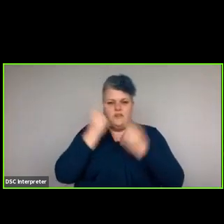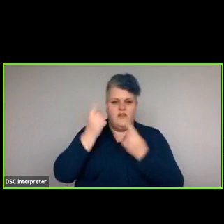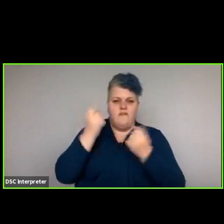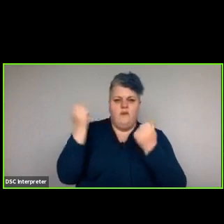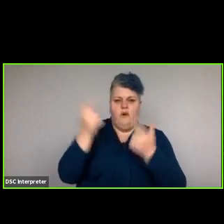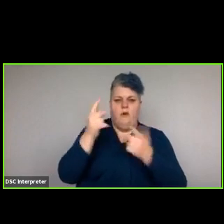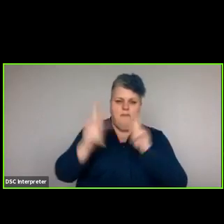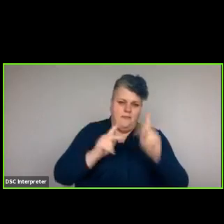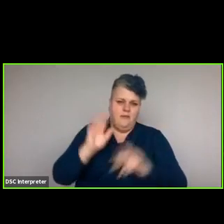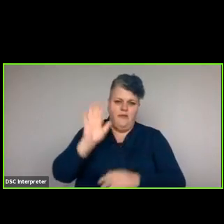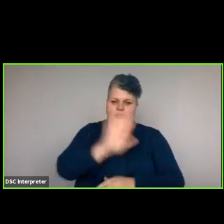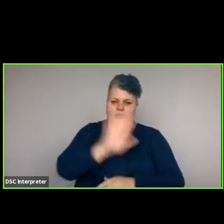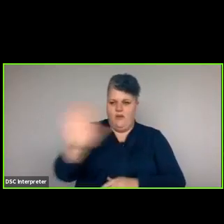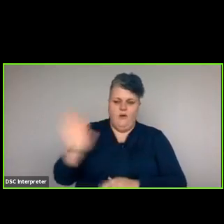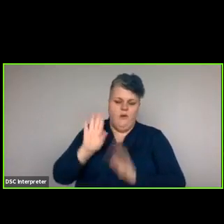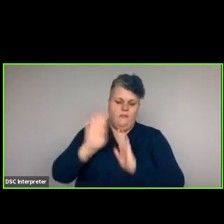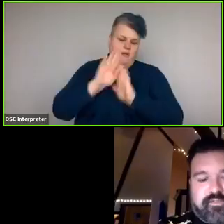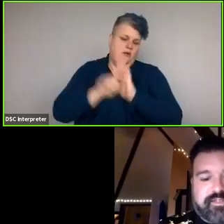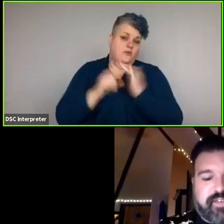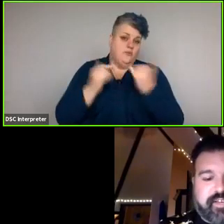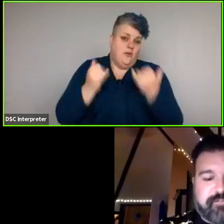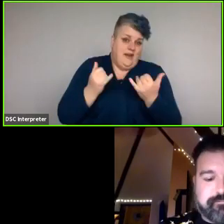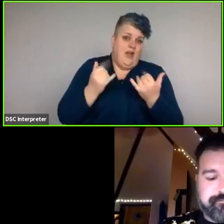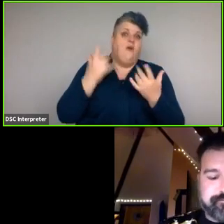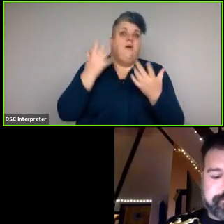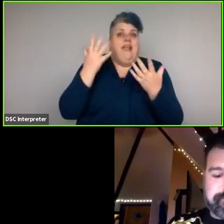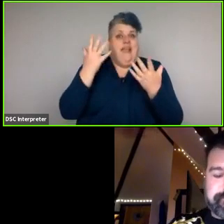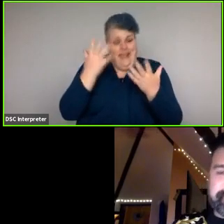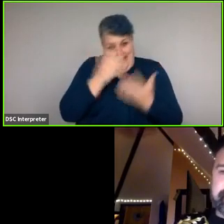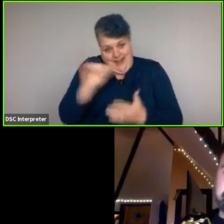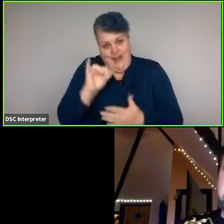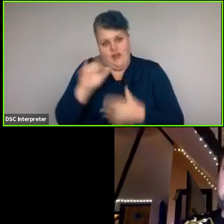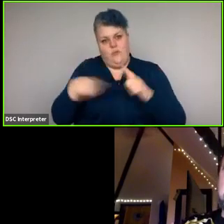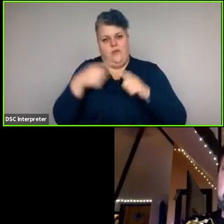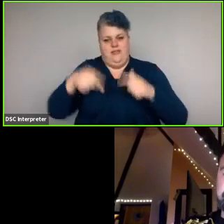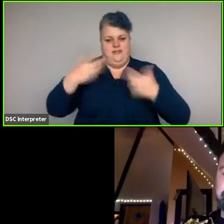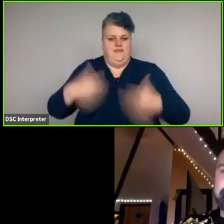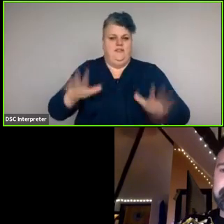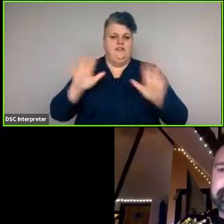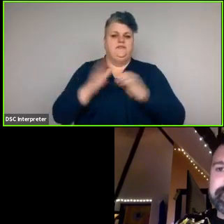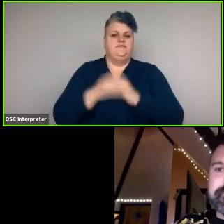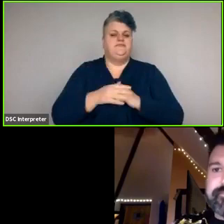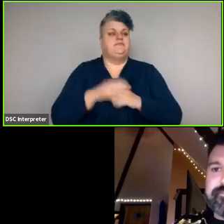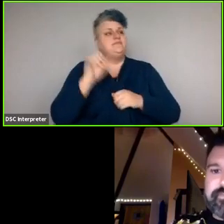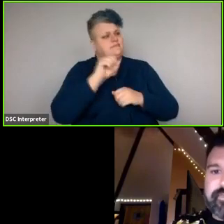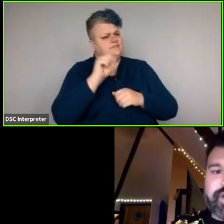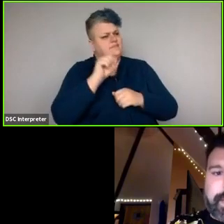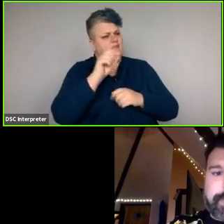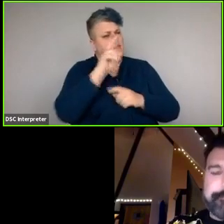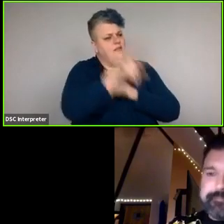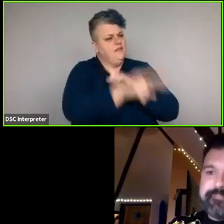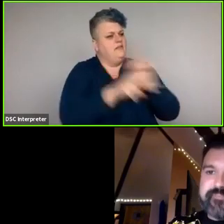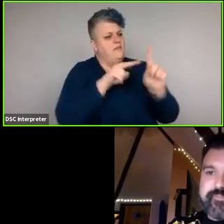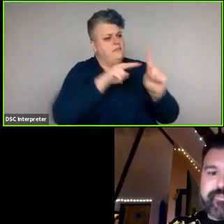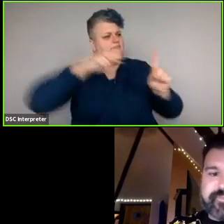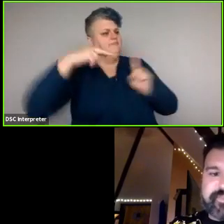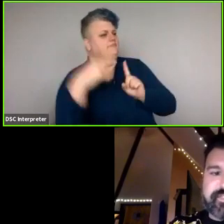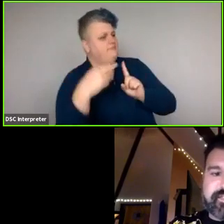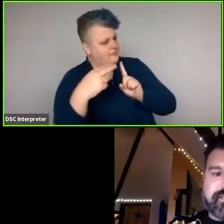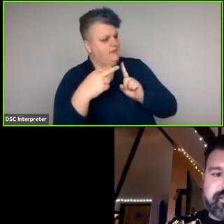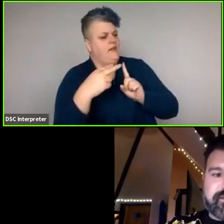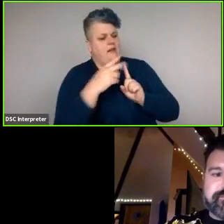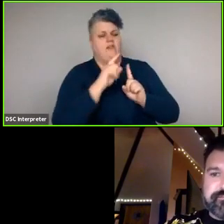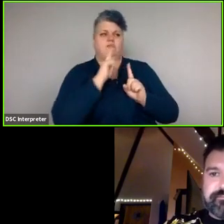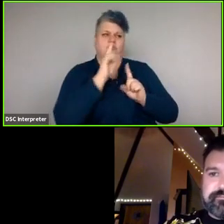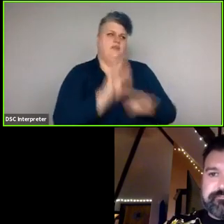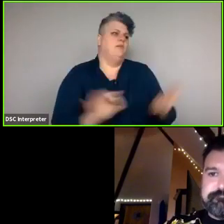backgrounds at this time, and then certainly when we come out of this fight. Yeah, putting yourself in the other person's shoes is really